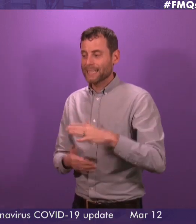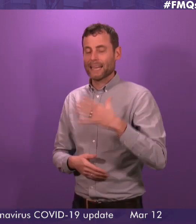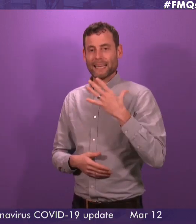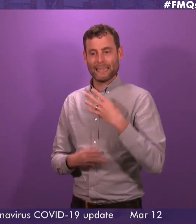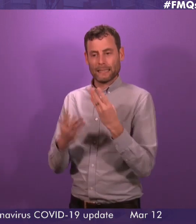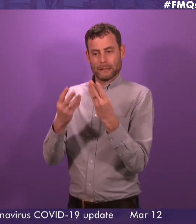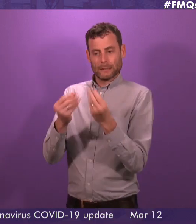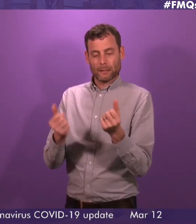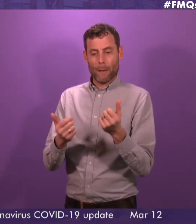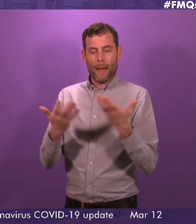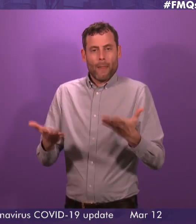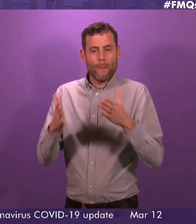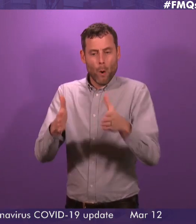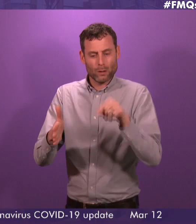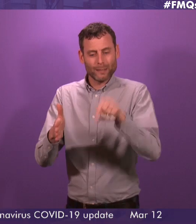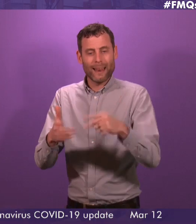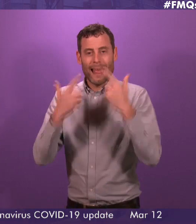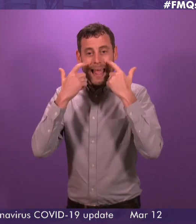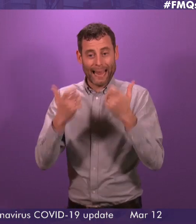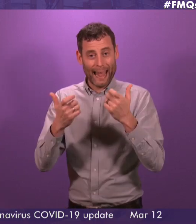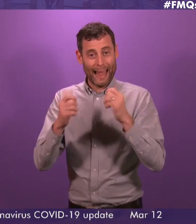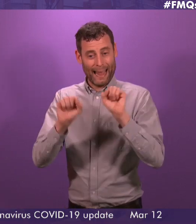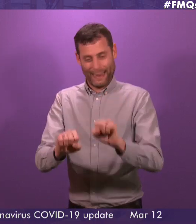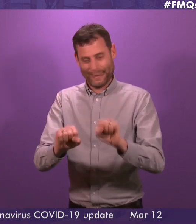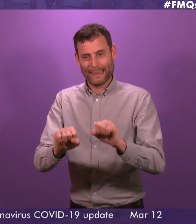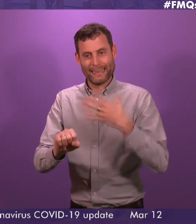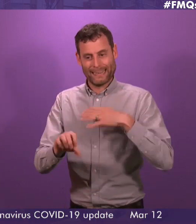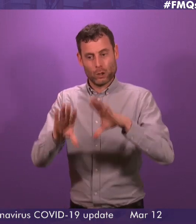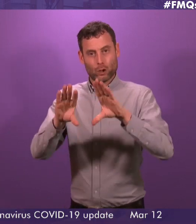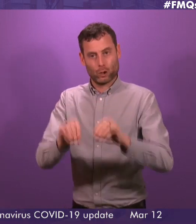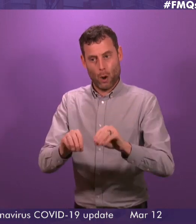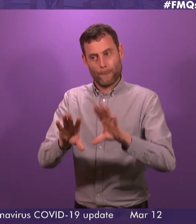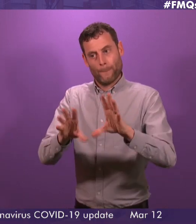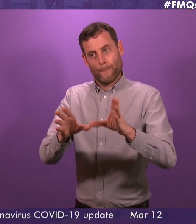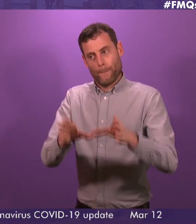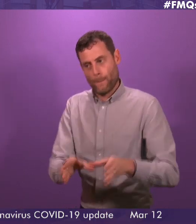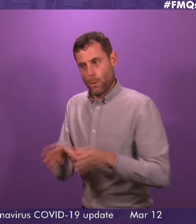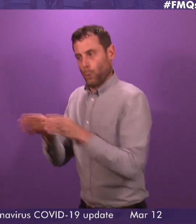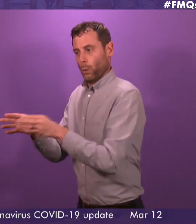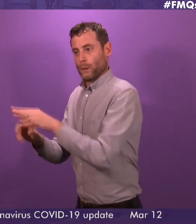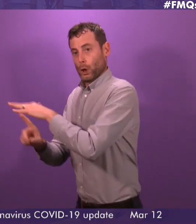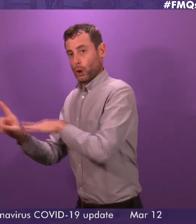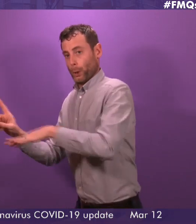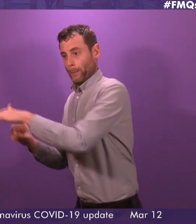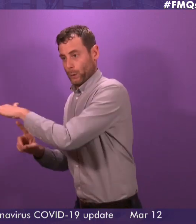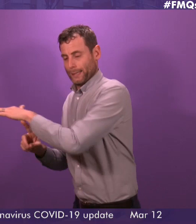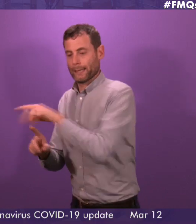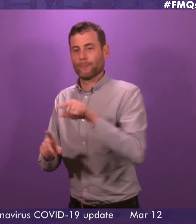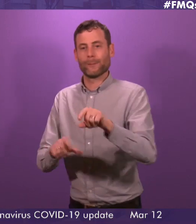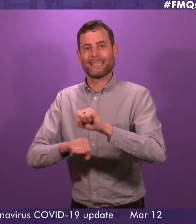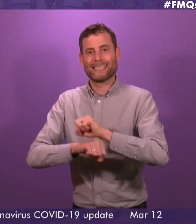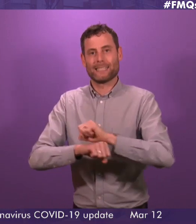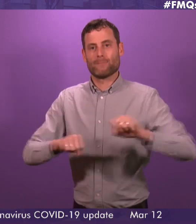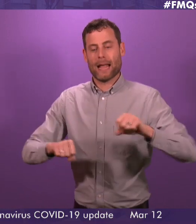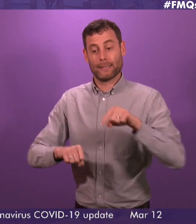care into the community setting. And we need to ensure that our primary care service in particular is confident